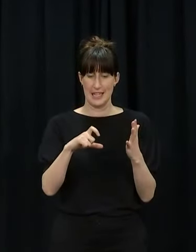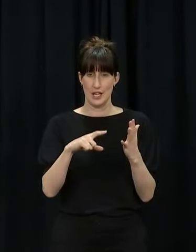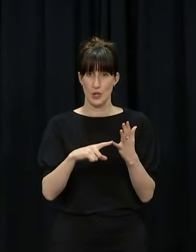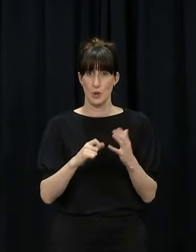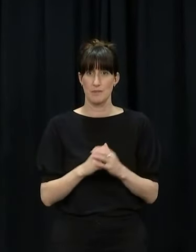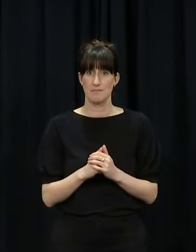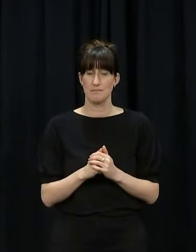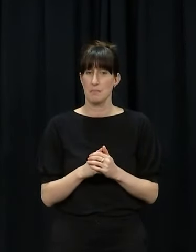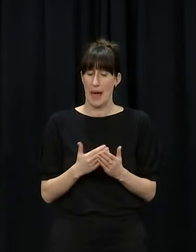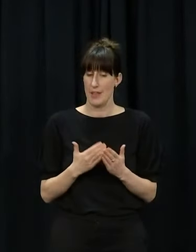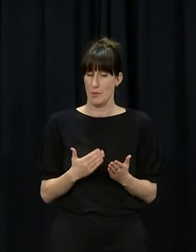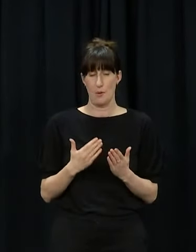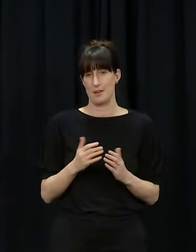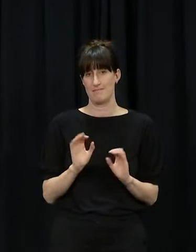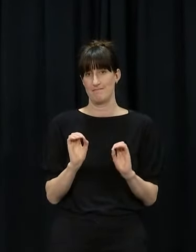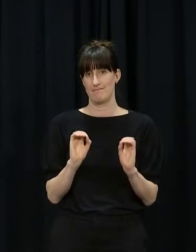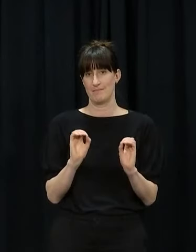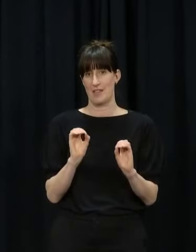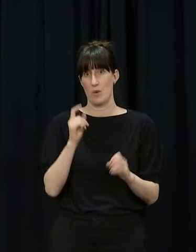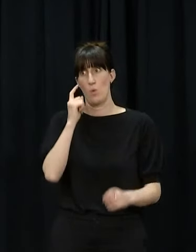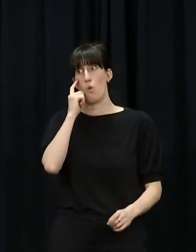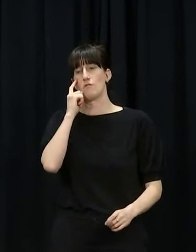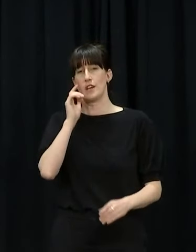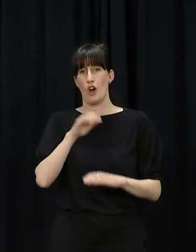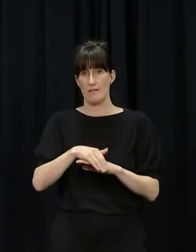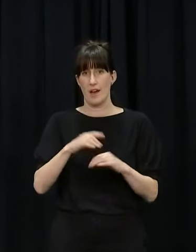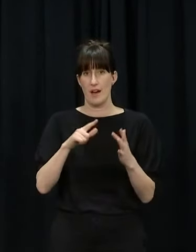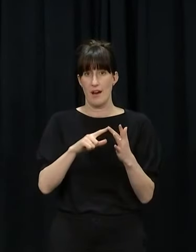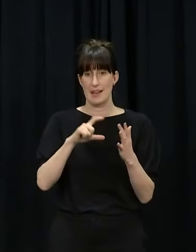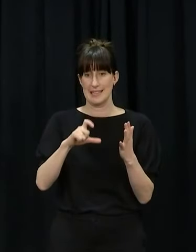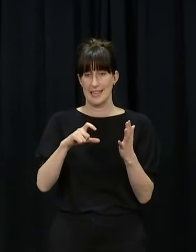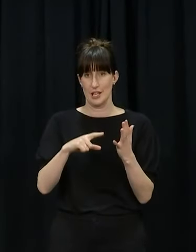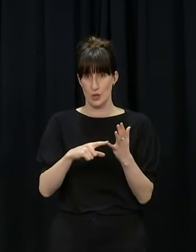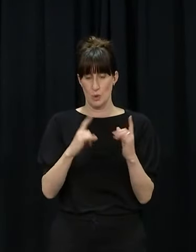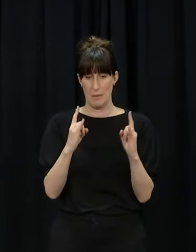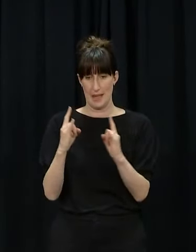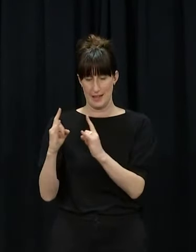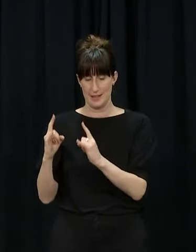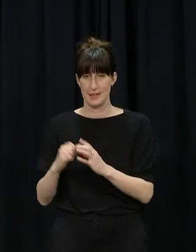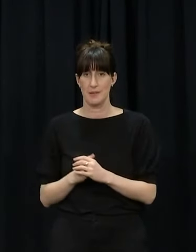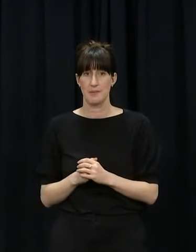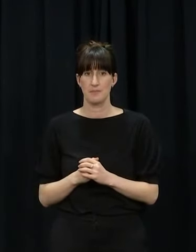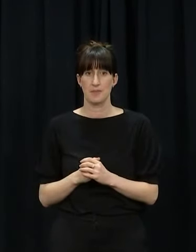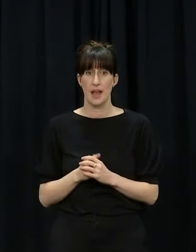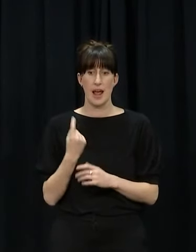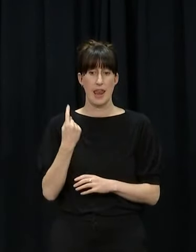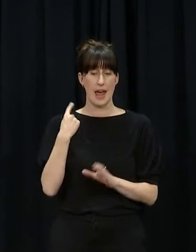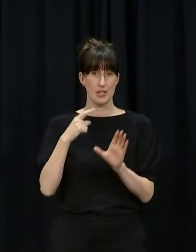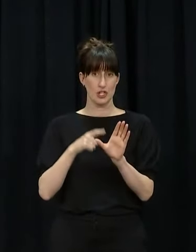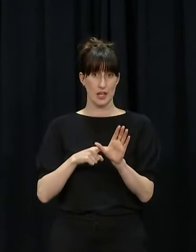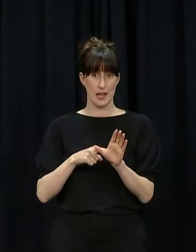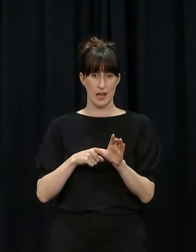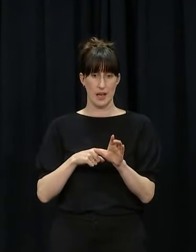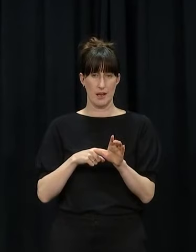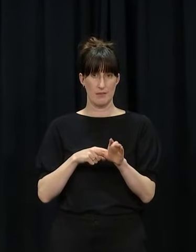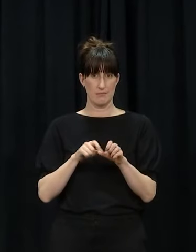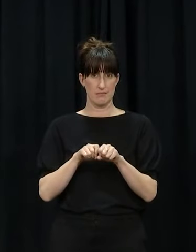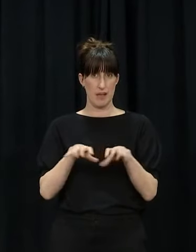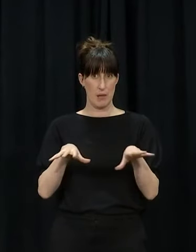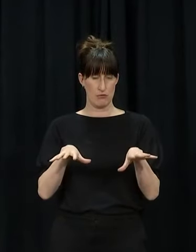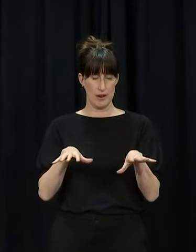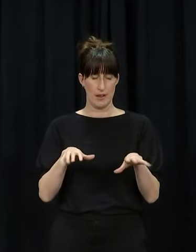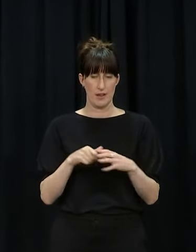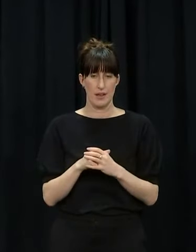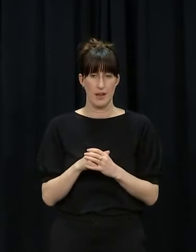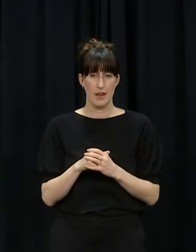any concerns at the moment, of course, but since the outbreak last year, our ICUs have